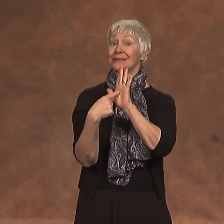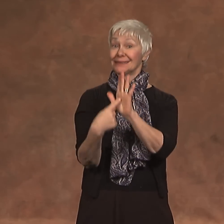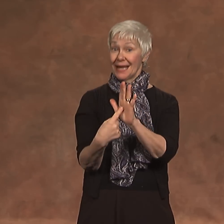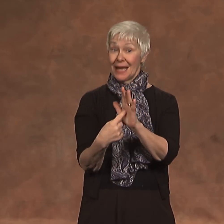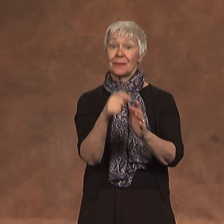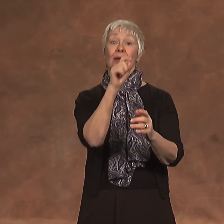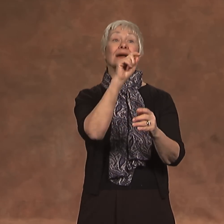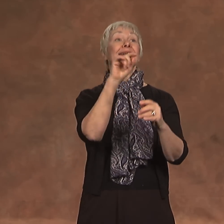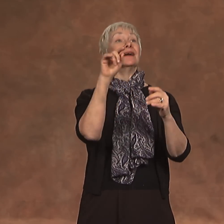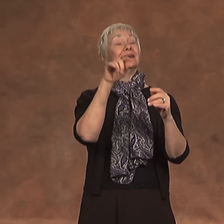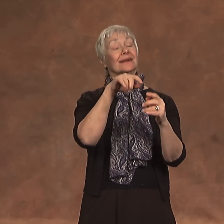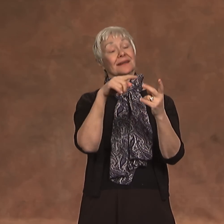Another example